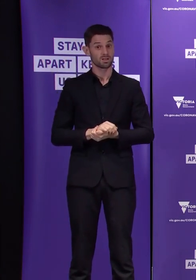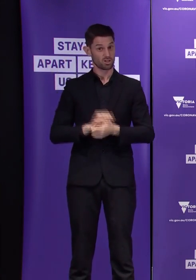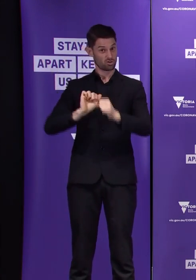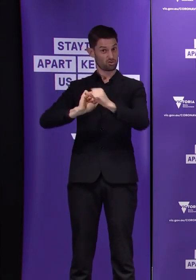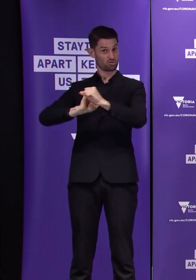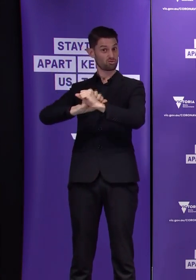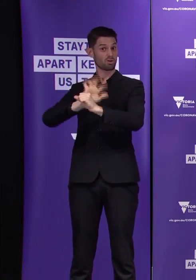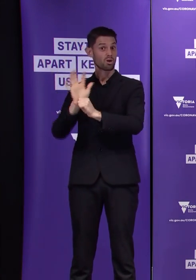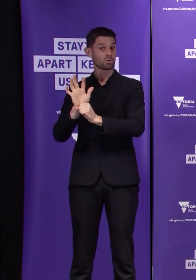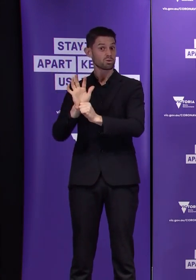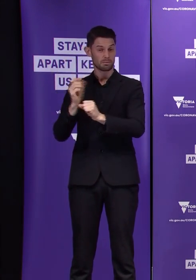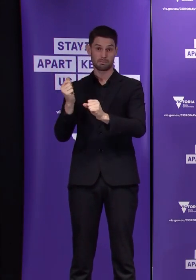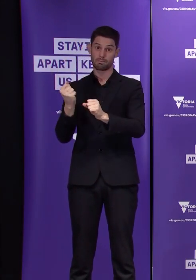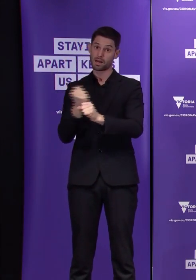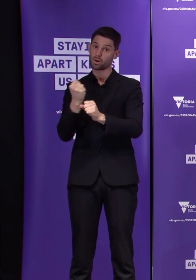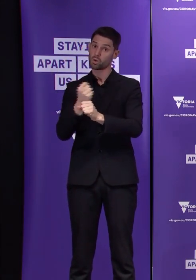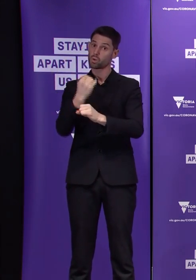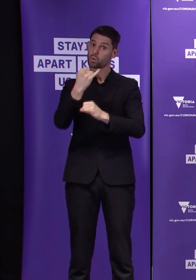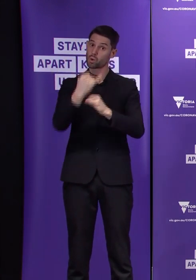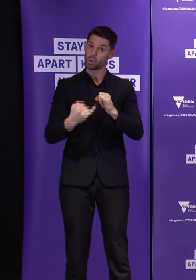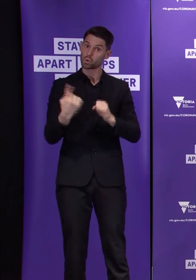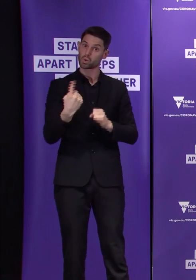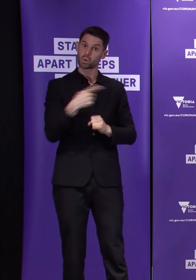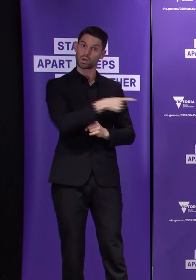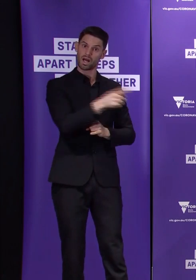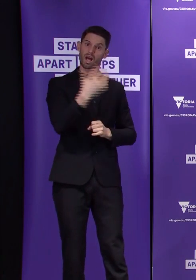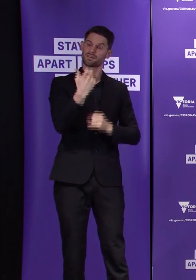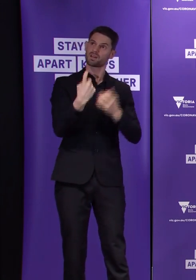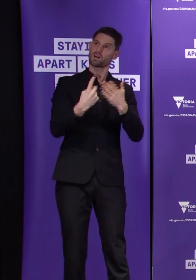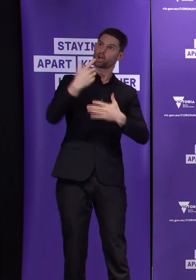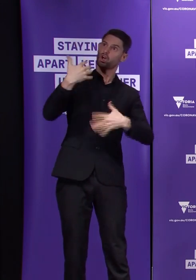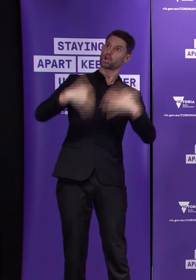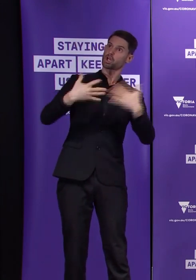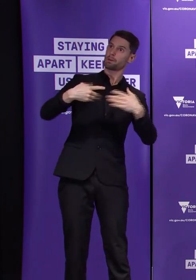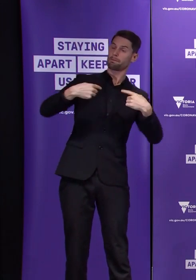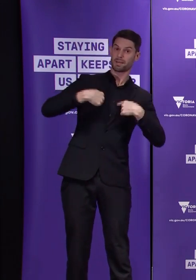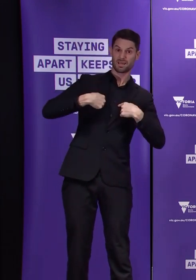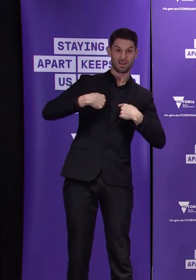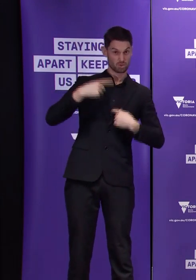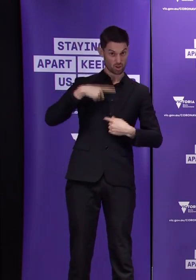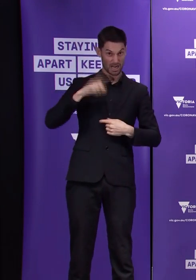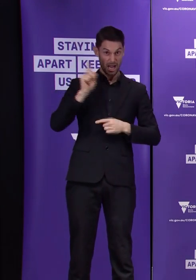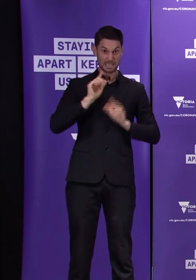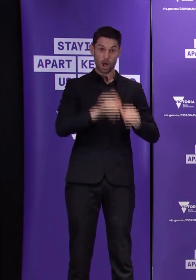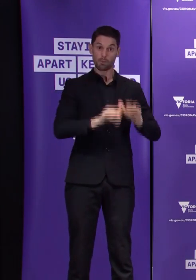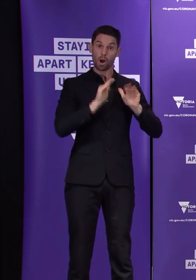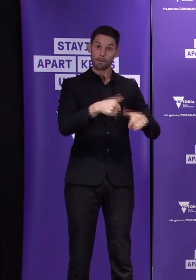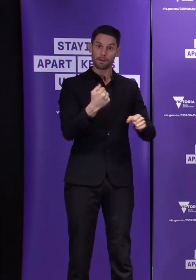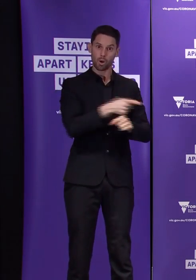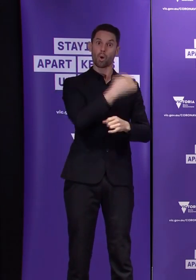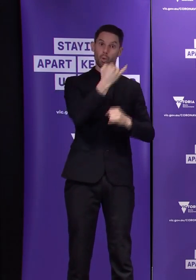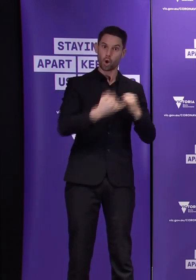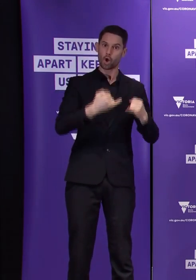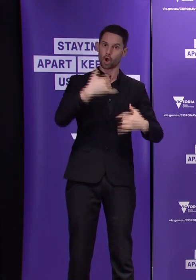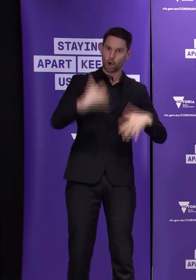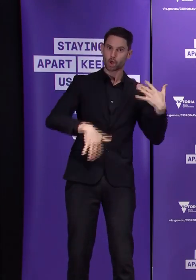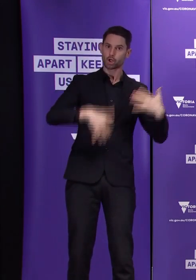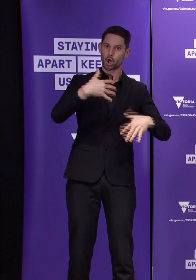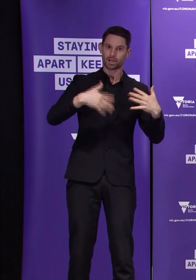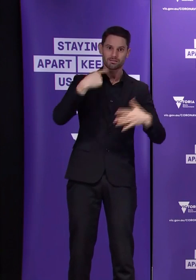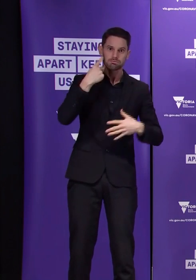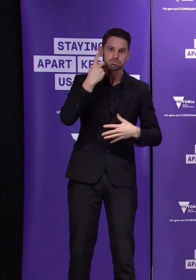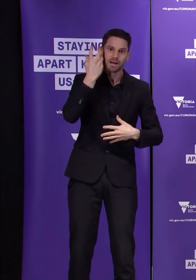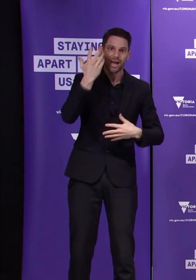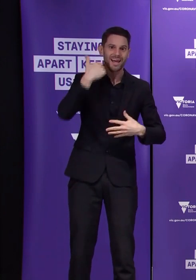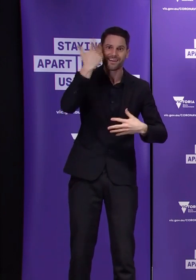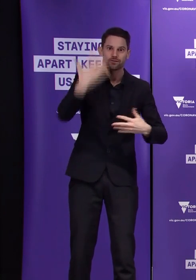for those experiencing family violence, but also for those services that are supporting those people who are experiencing family violence.